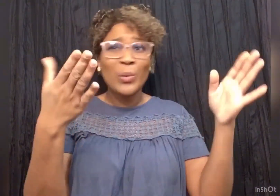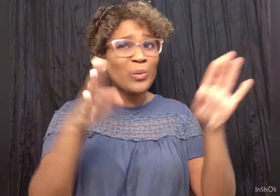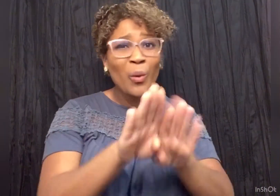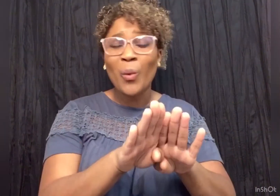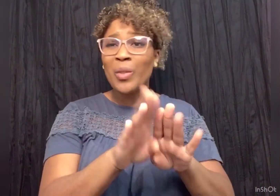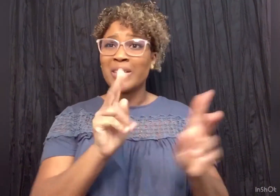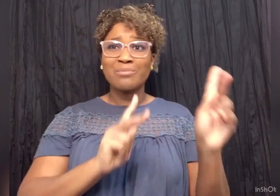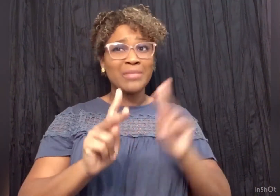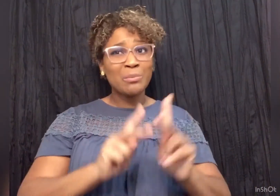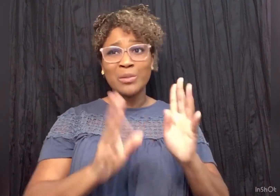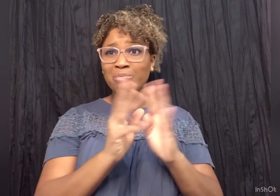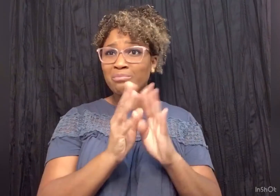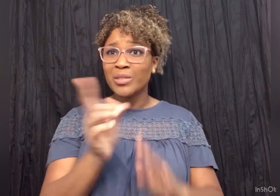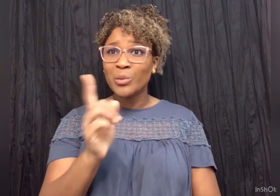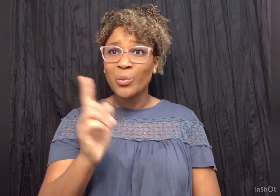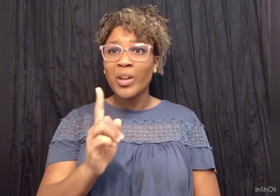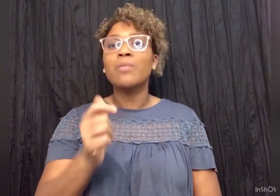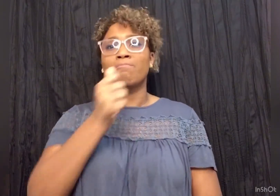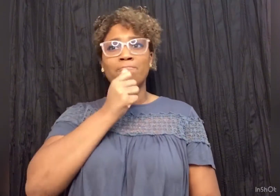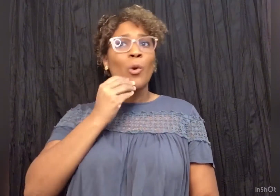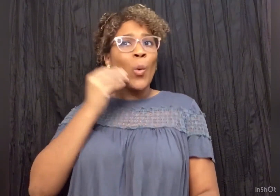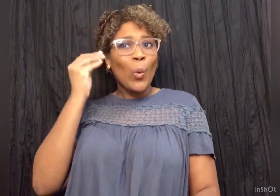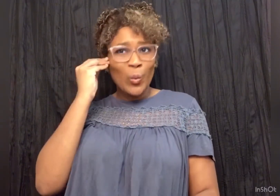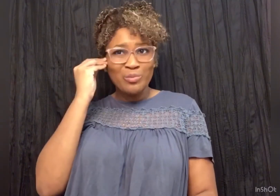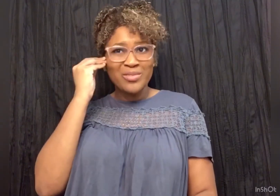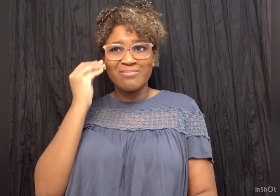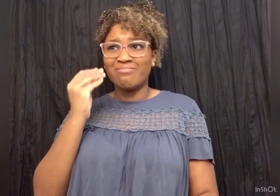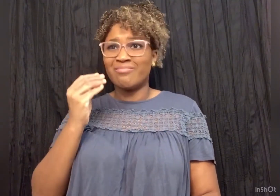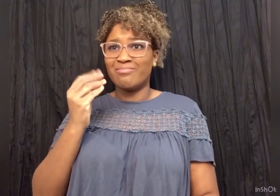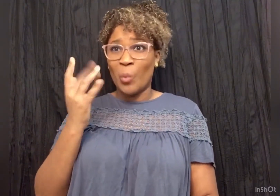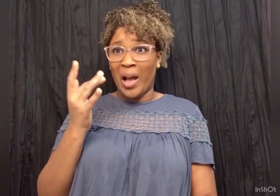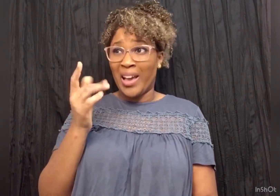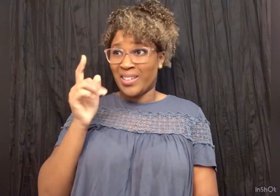gathered in private homes. No need to provoke the Germans.